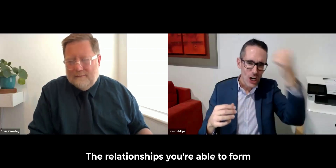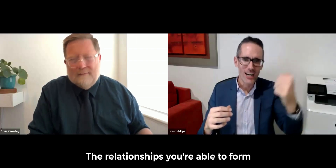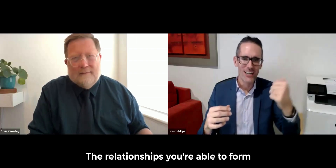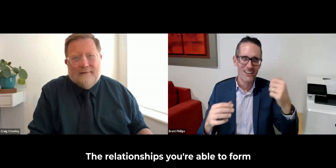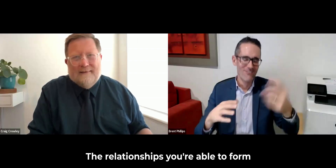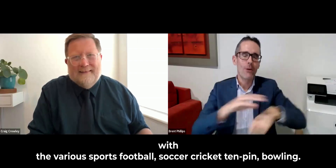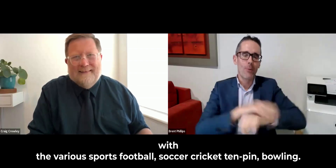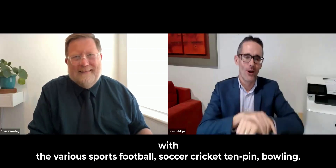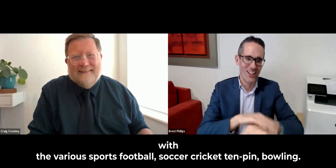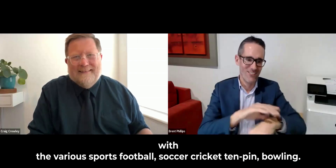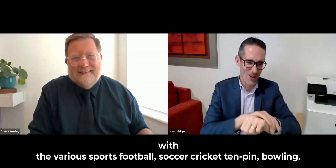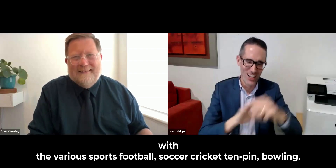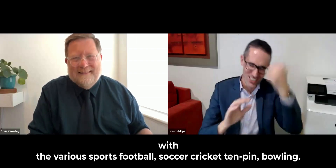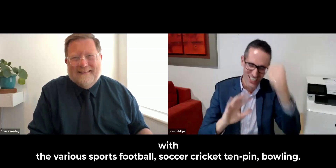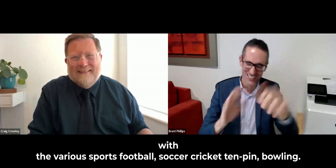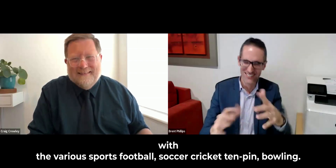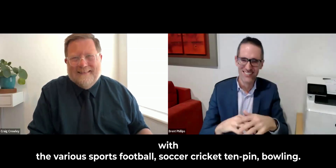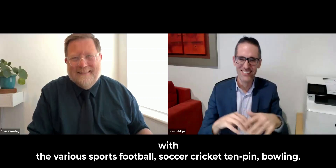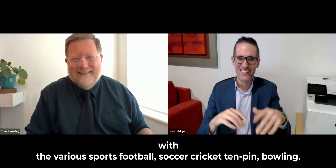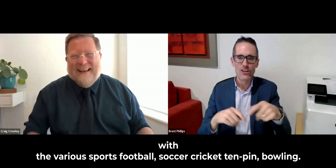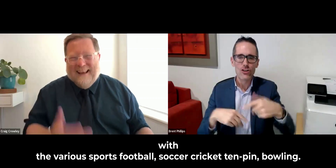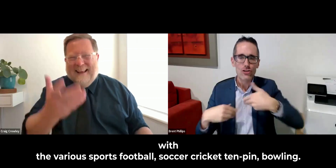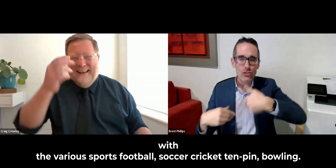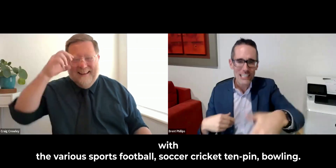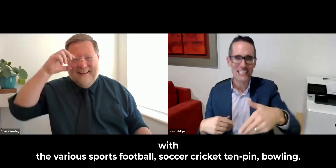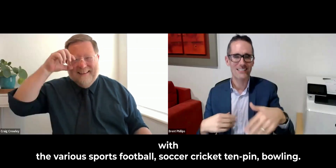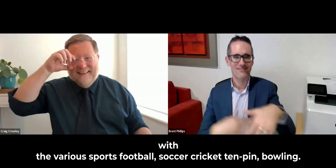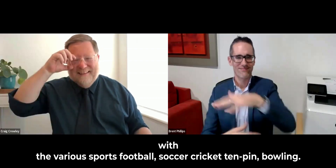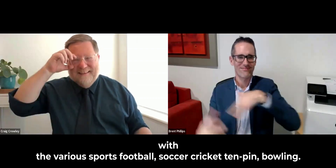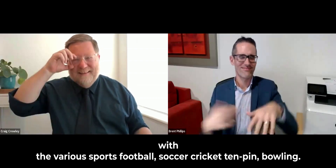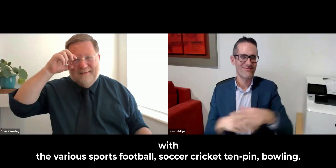to form with the various sports, football, soccer,